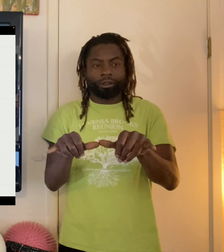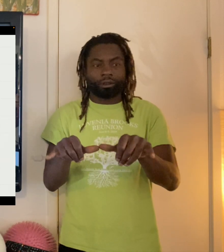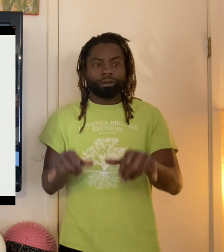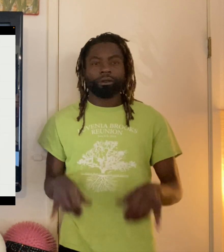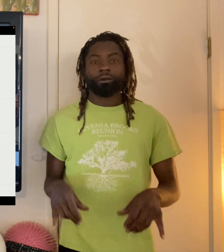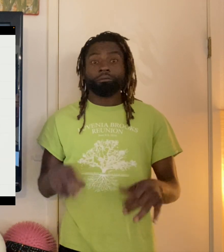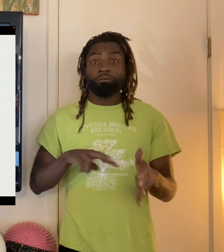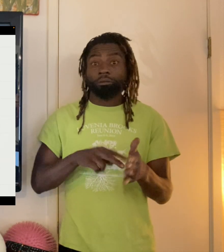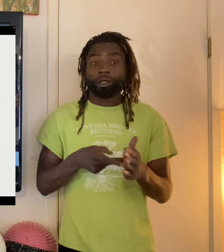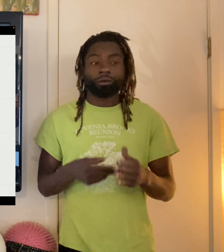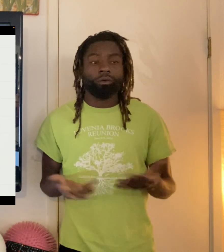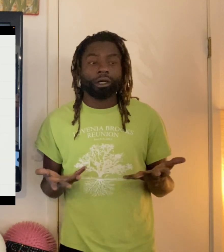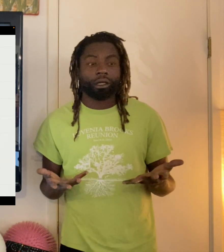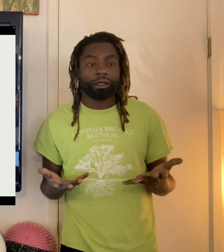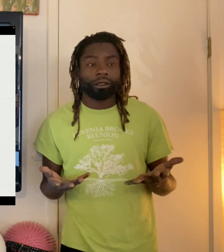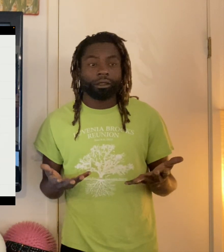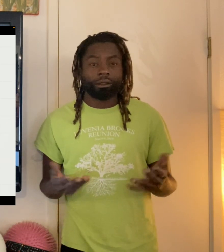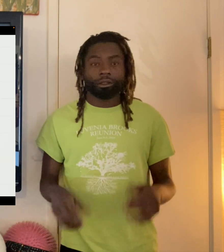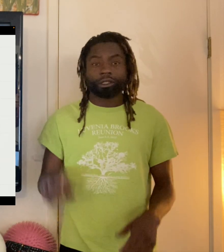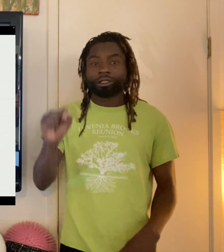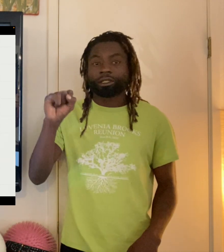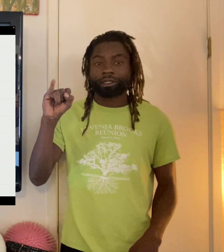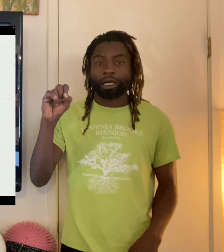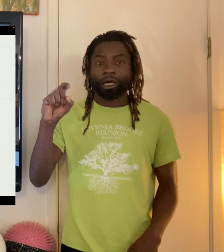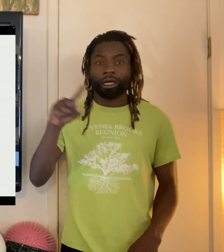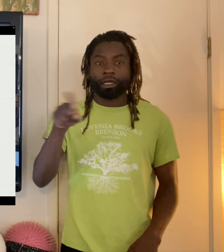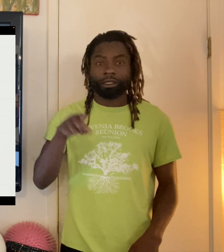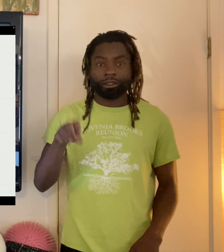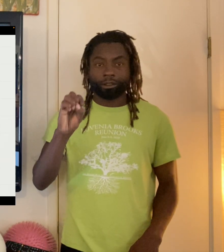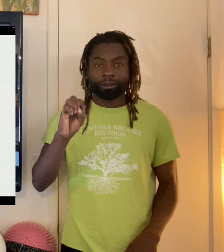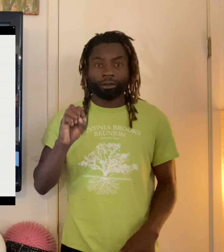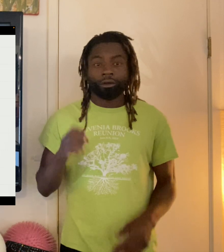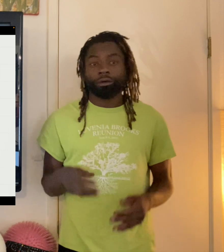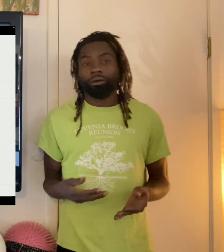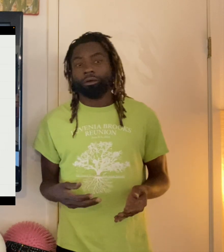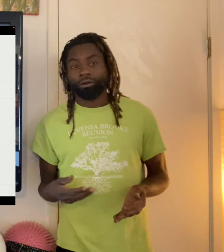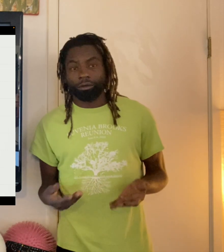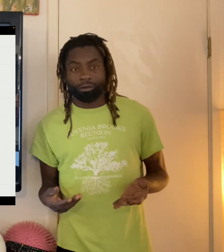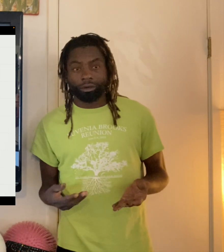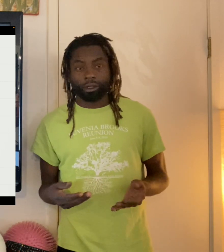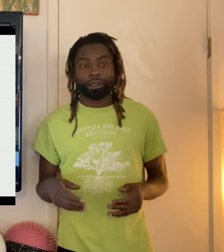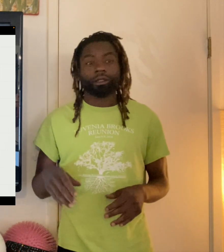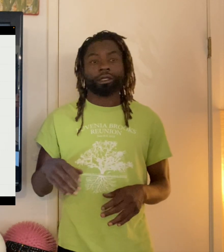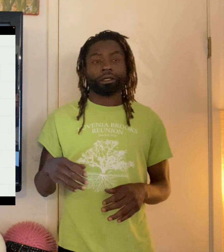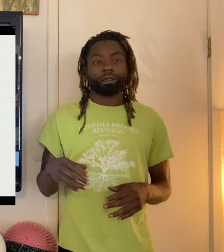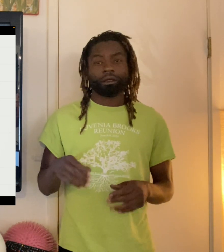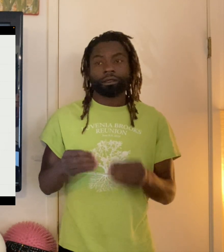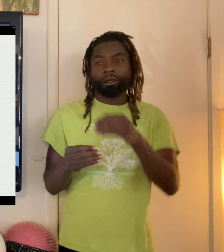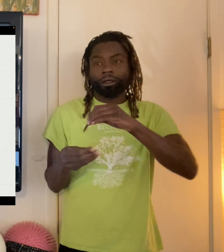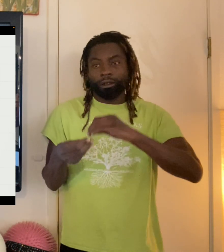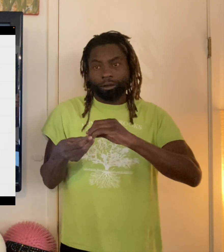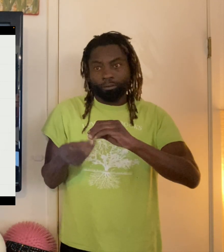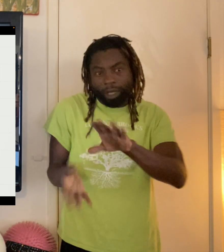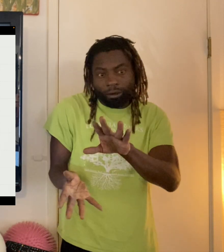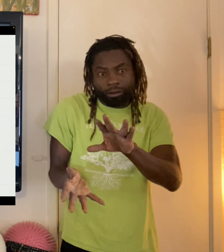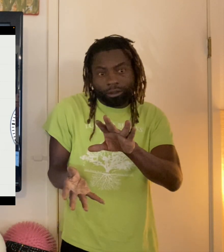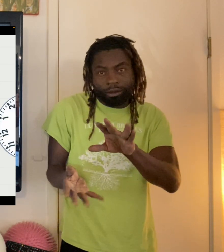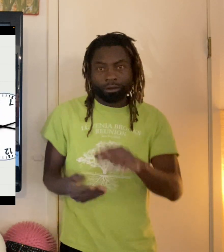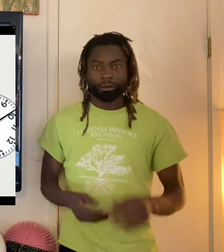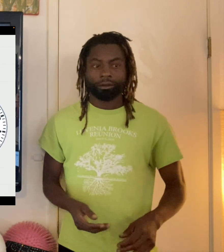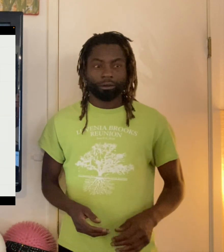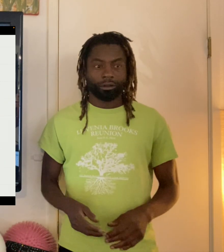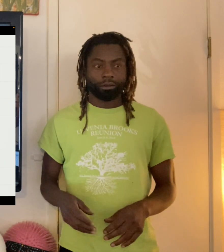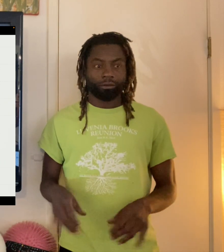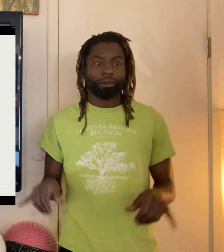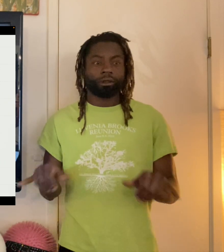Measuring is finding out the size of something or the amount of something. And we can measure many things